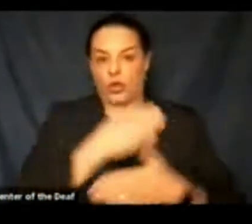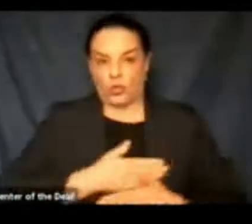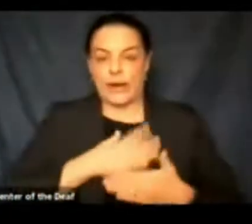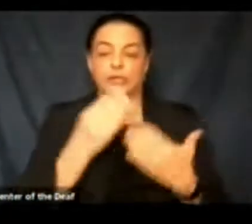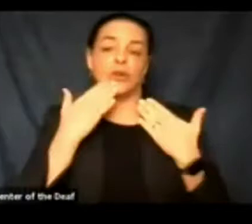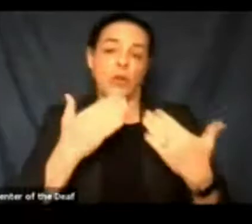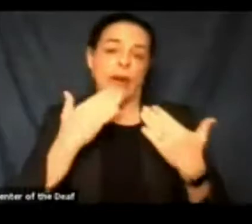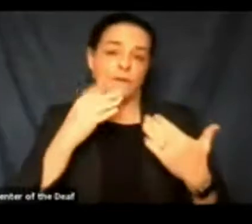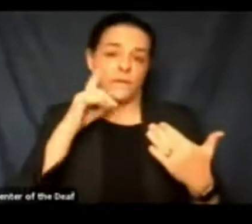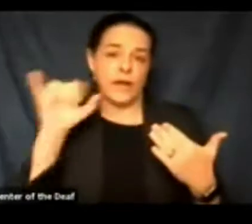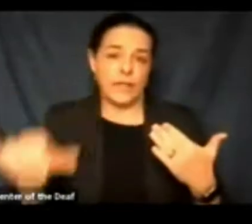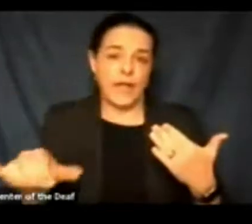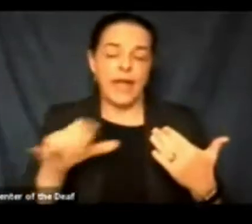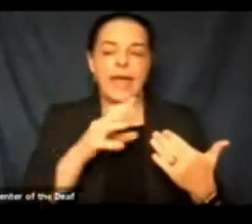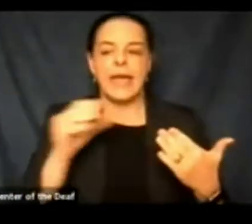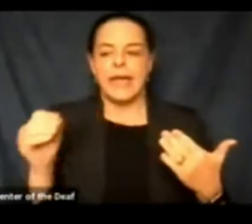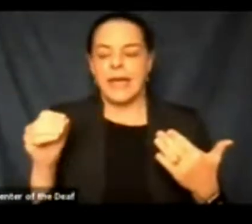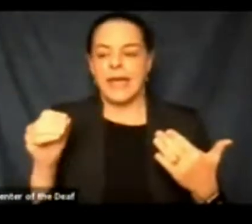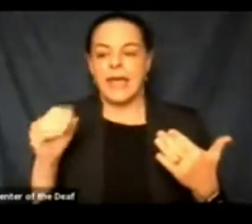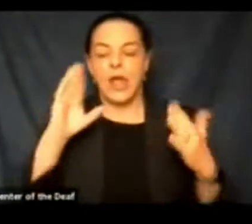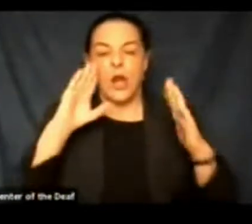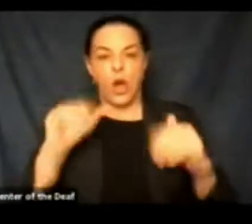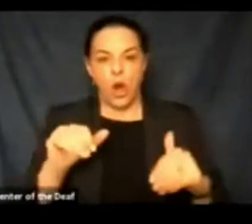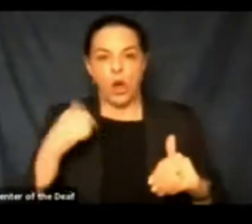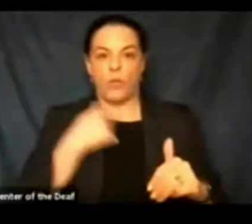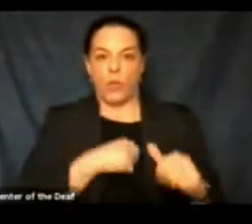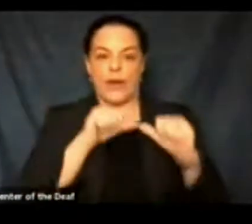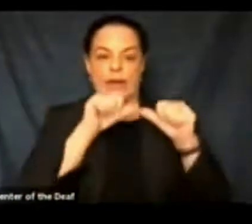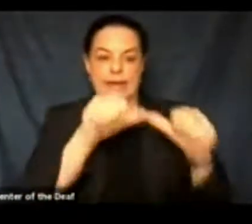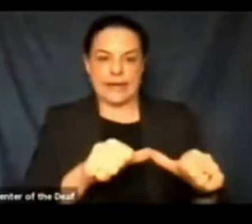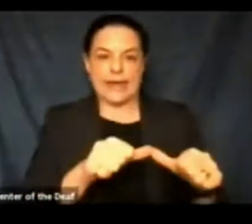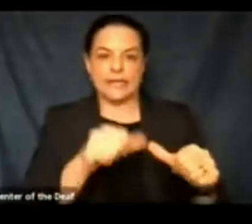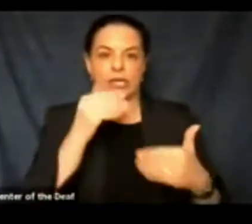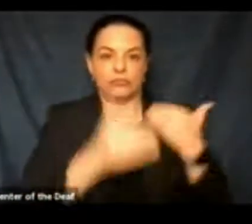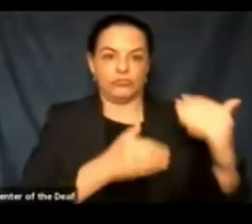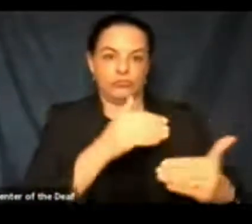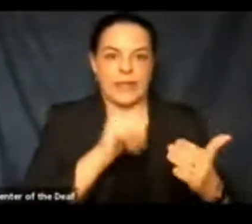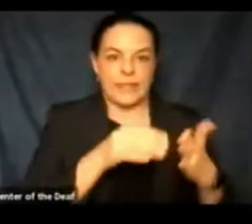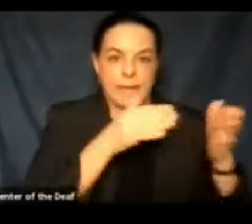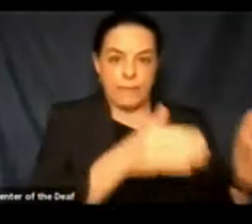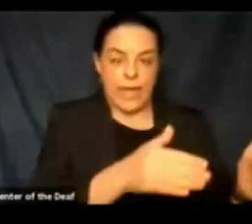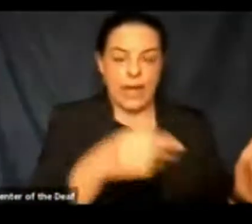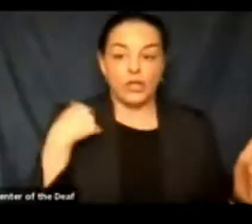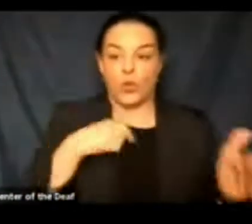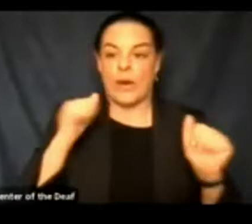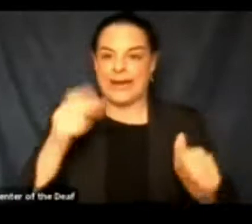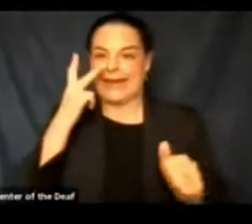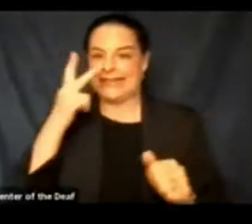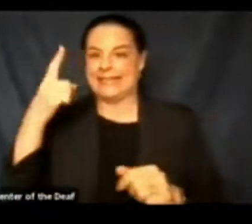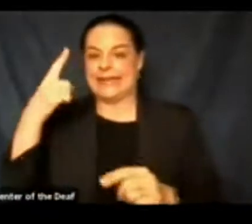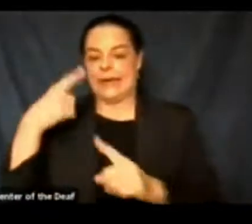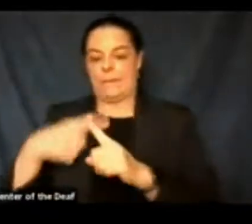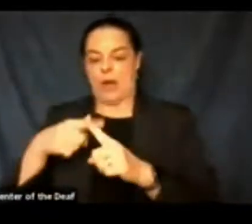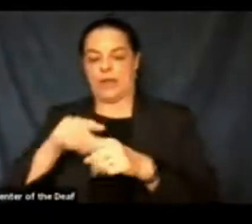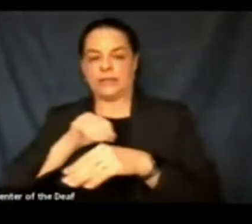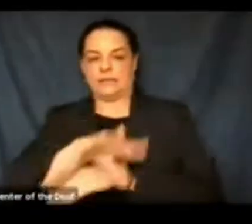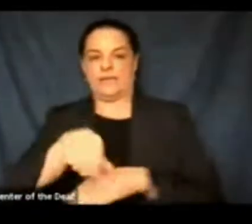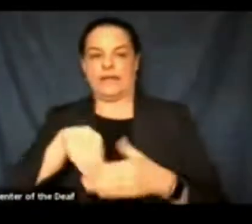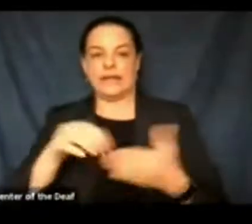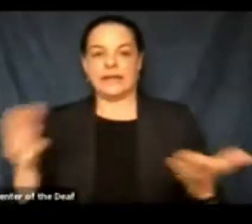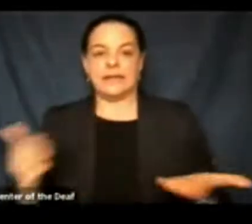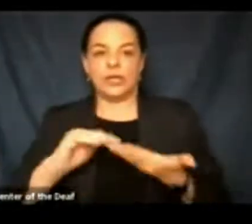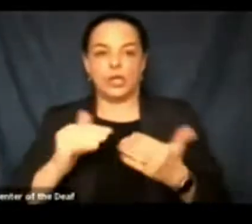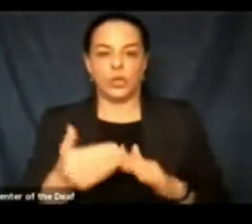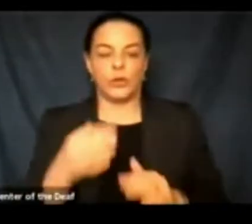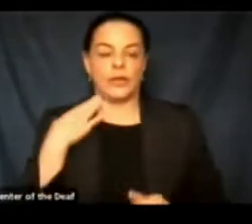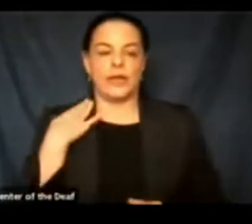for that, and hope that we continue to move down that path so we see positive impact here in the community.